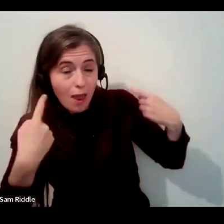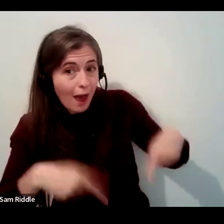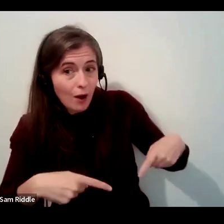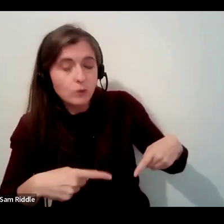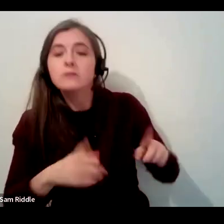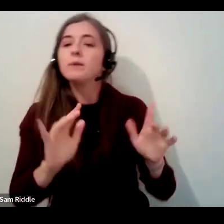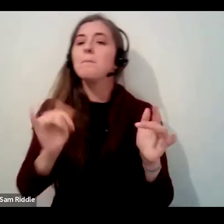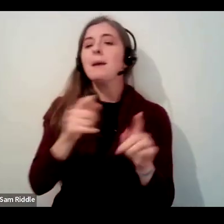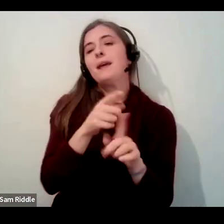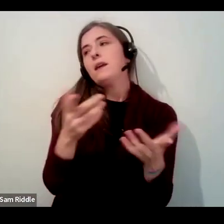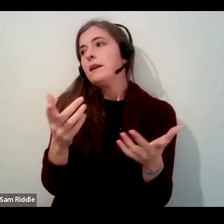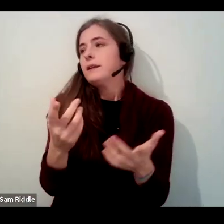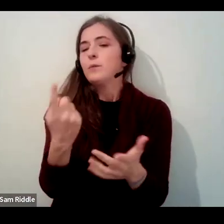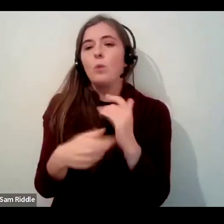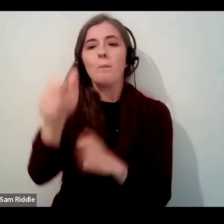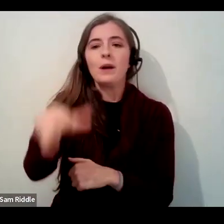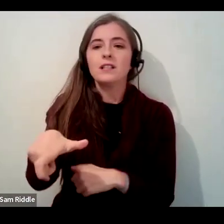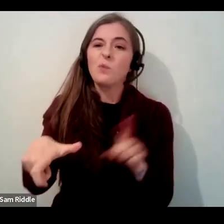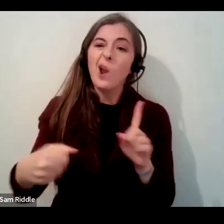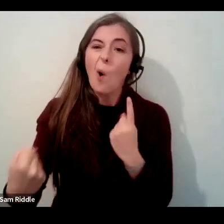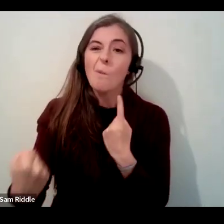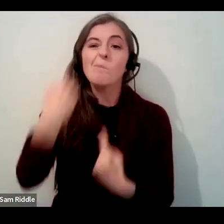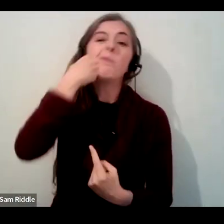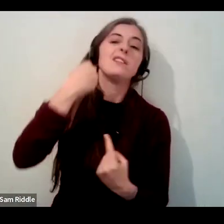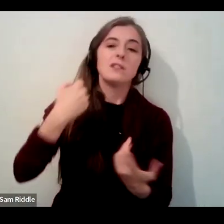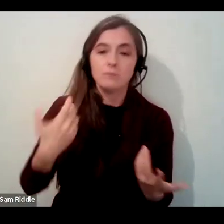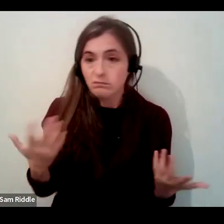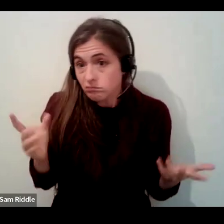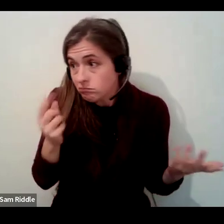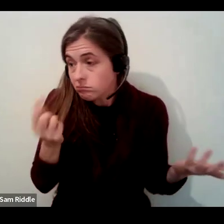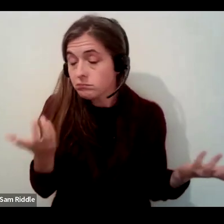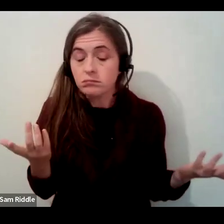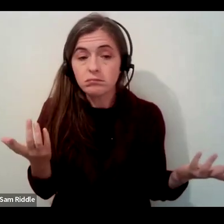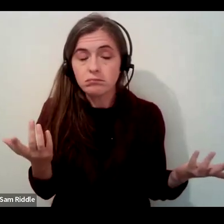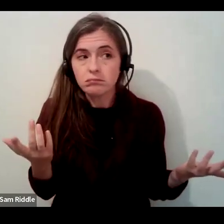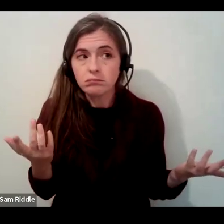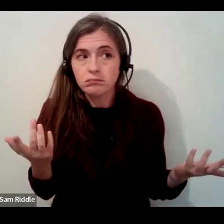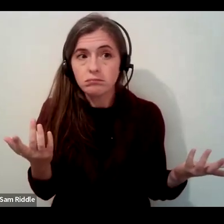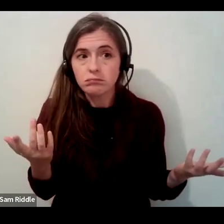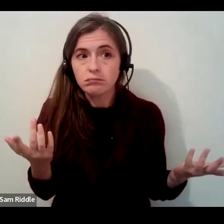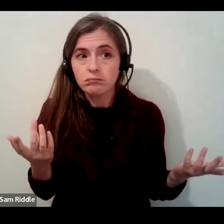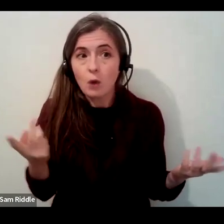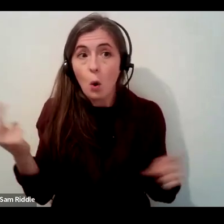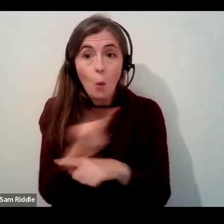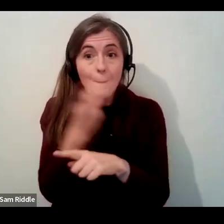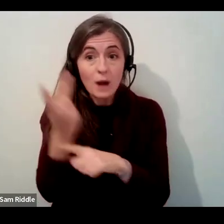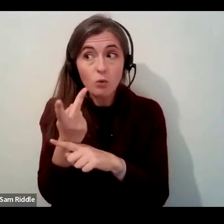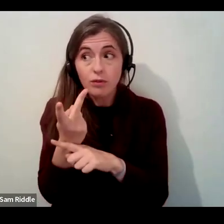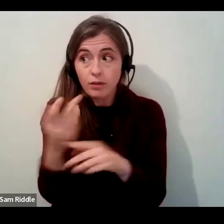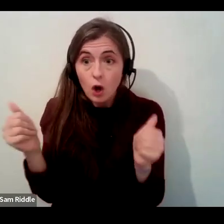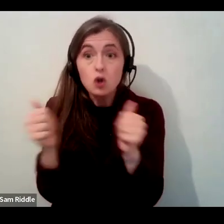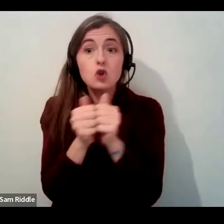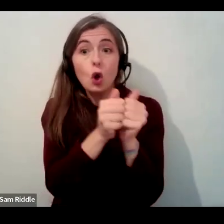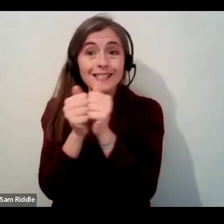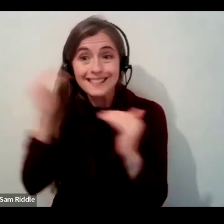if one of you said, punch me in the face, even though we are two consenting adults, I'm